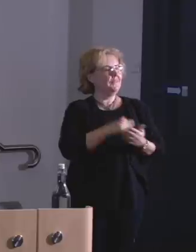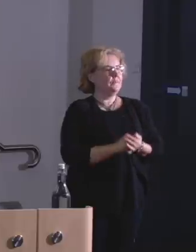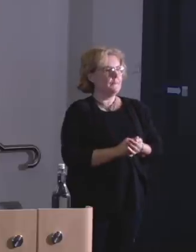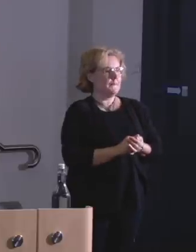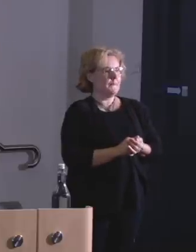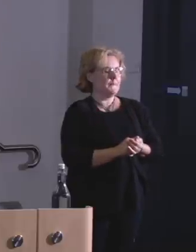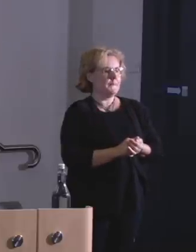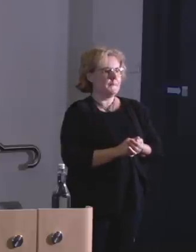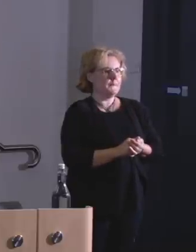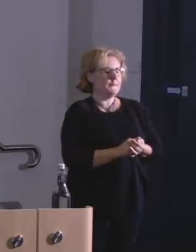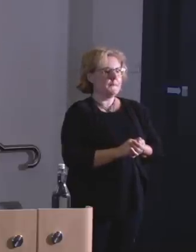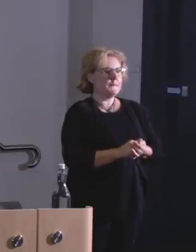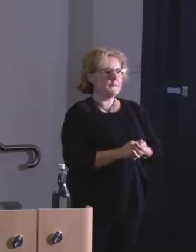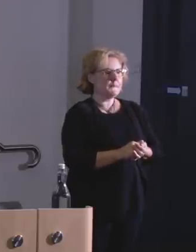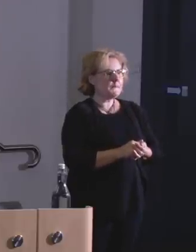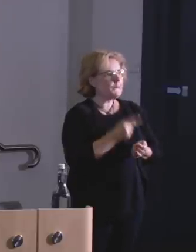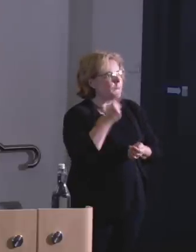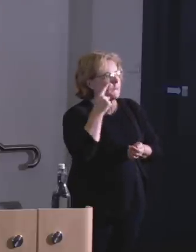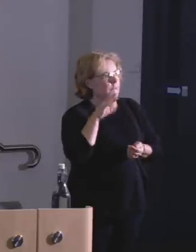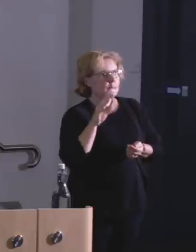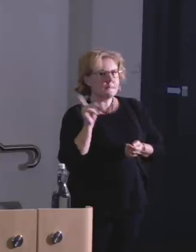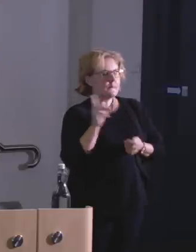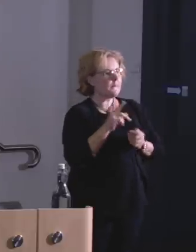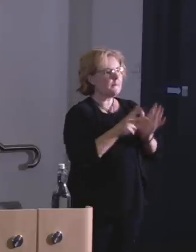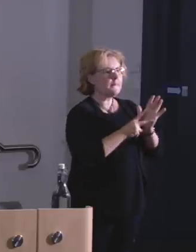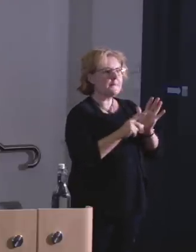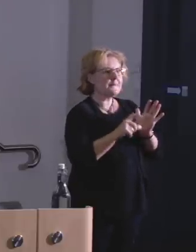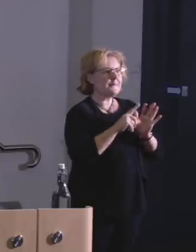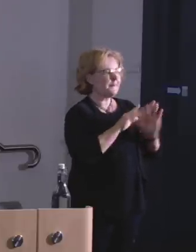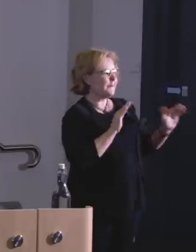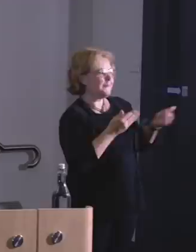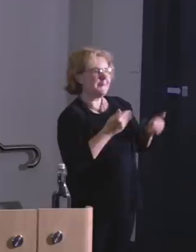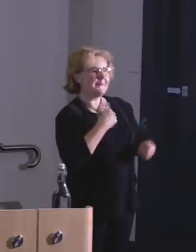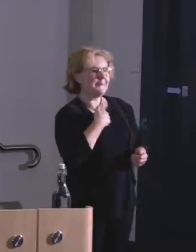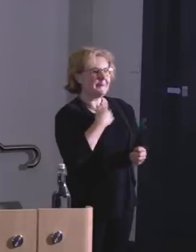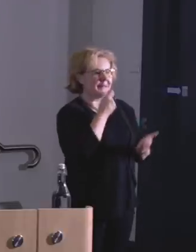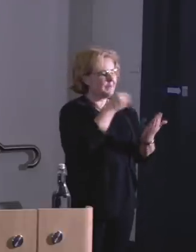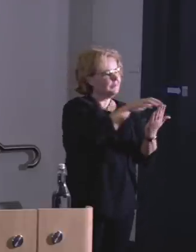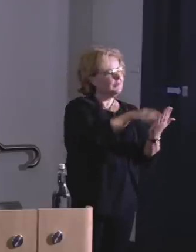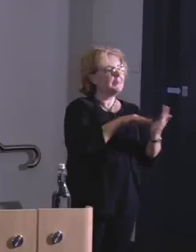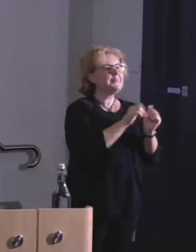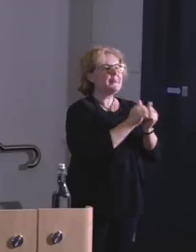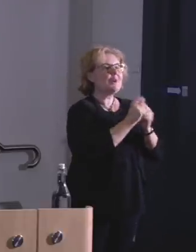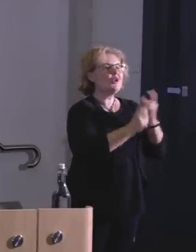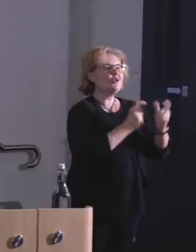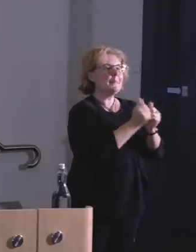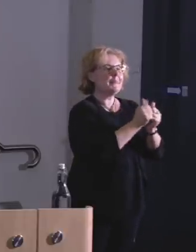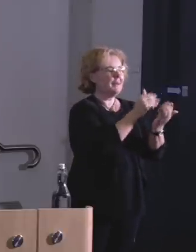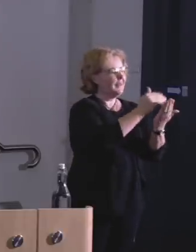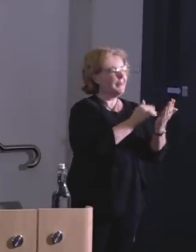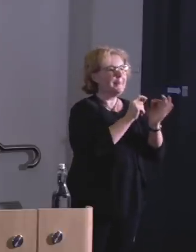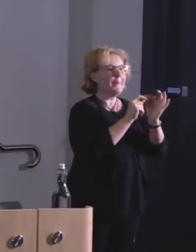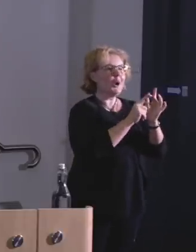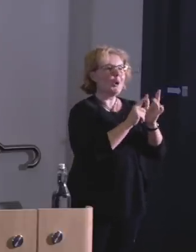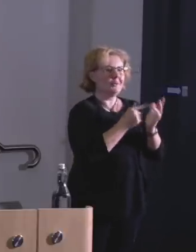heard the Vice Chancellor introduce me. There's a little bio in the papers for the conference.